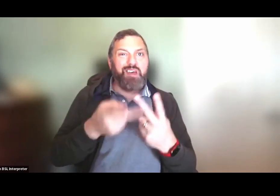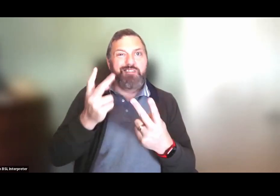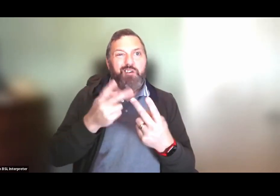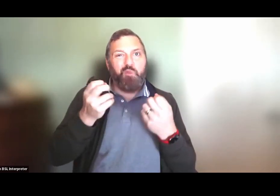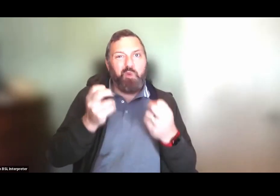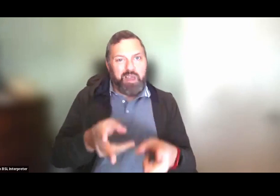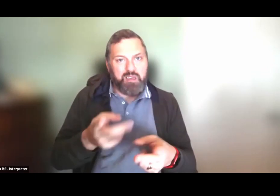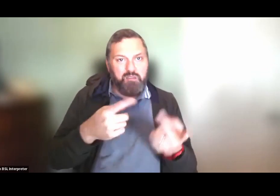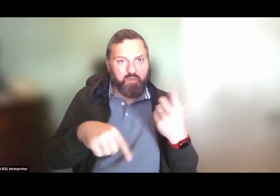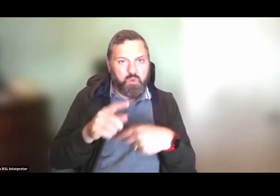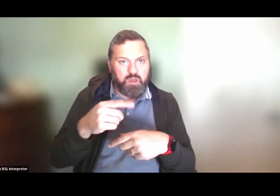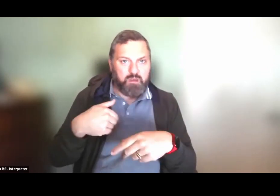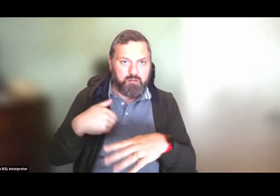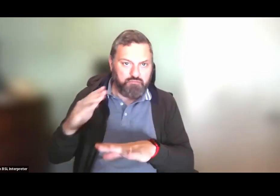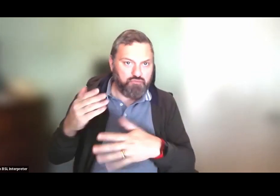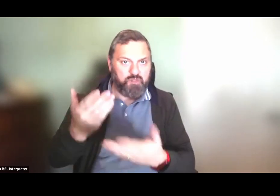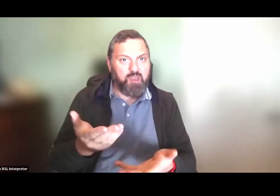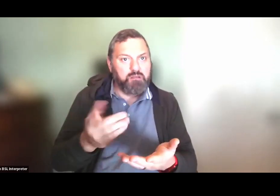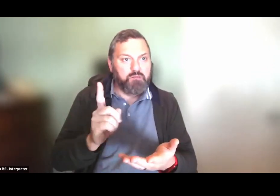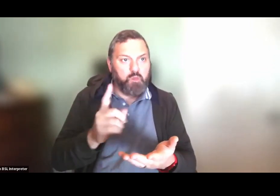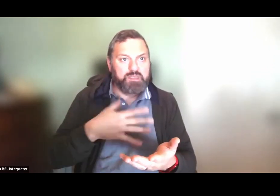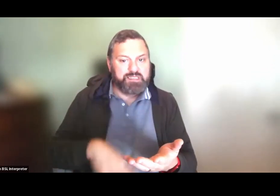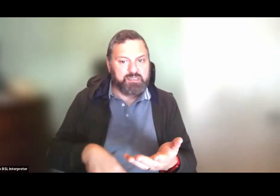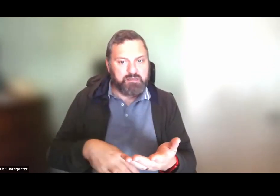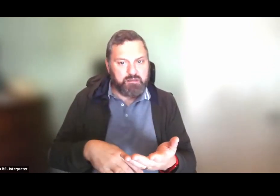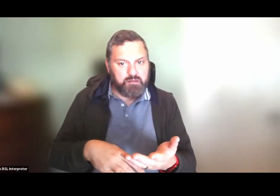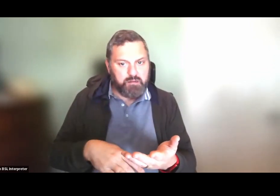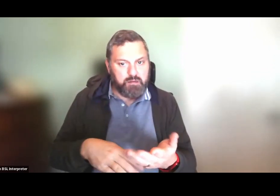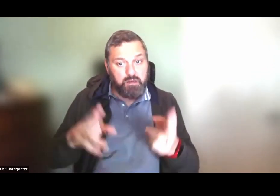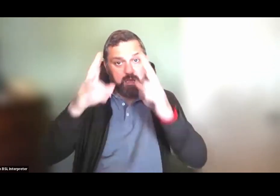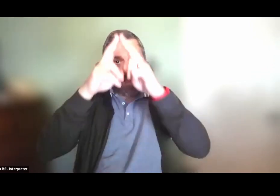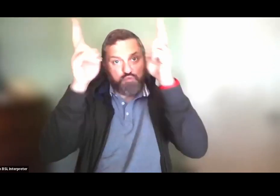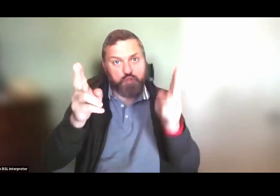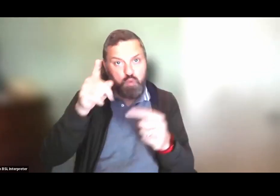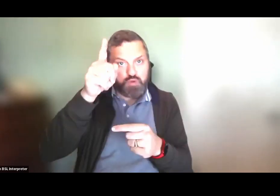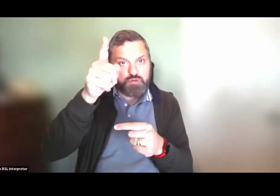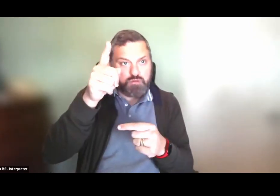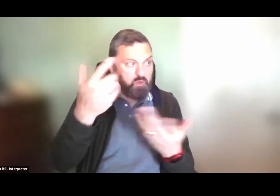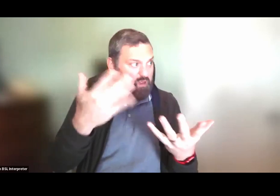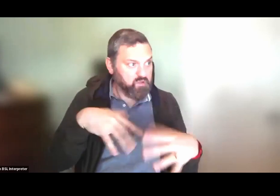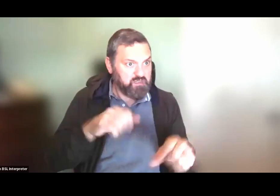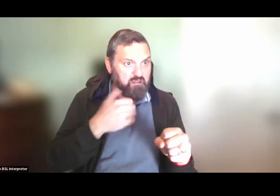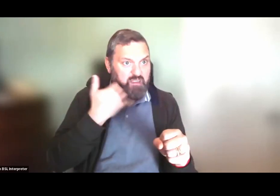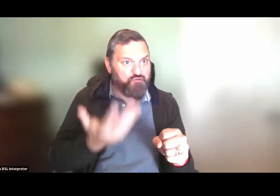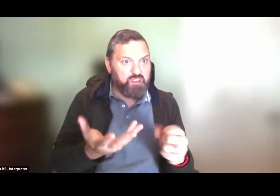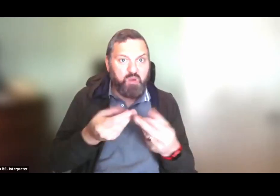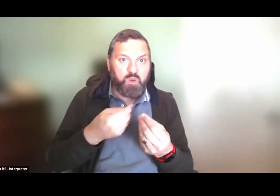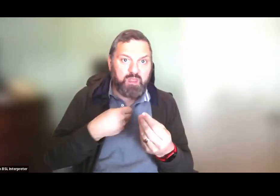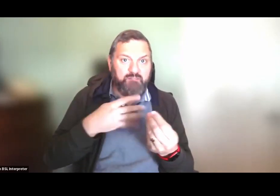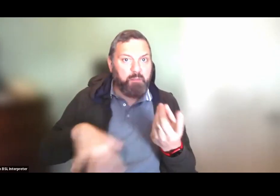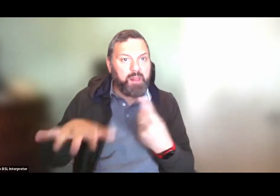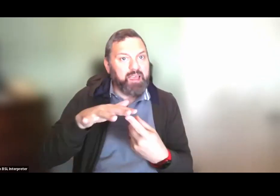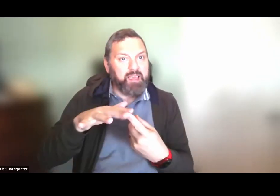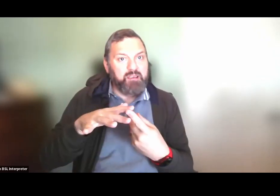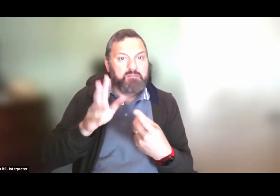that we provision for our needs and wants. The household, where we all begin every day with our families,